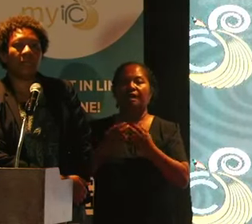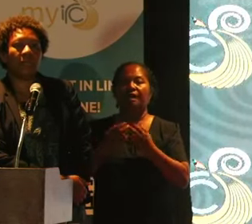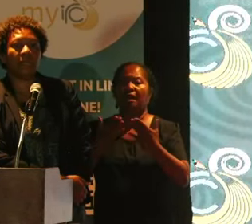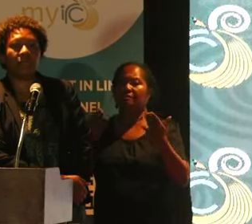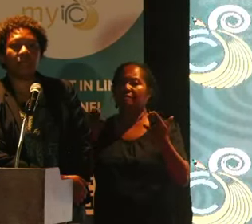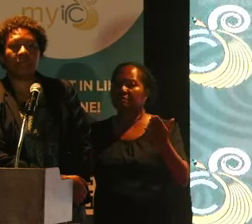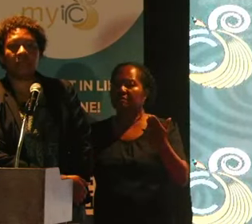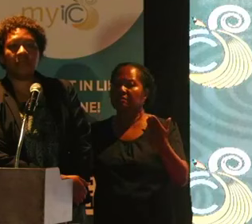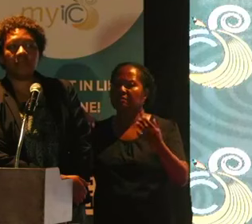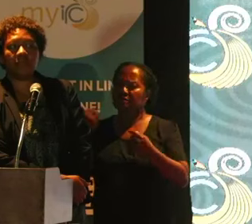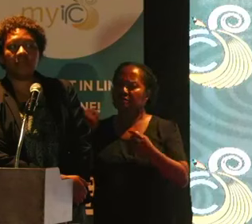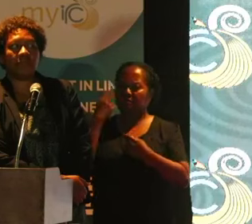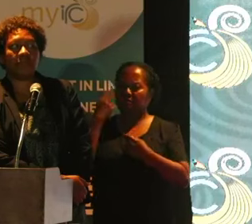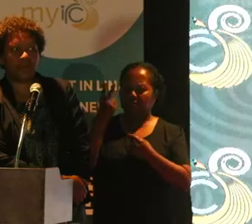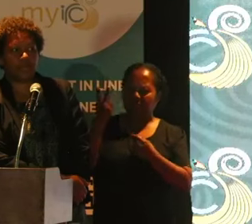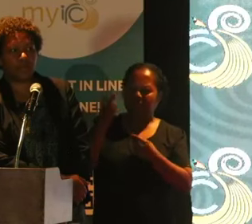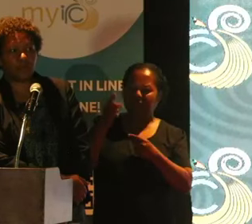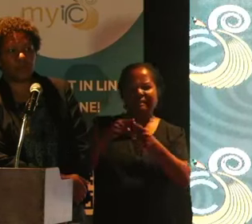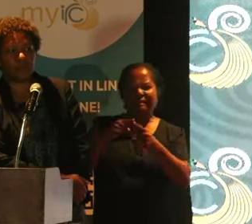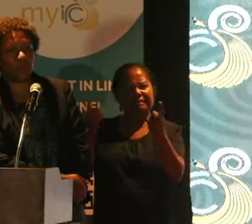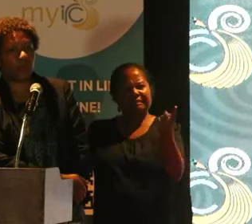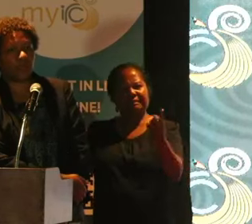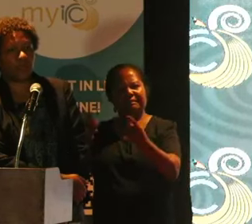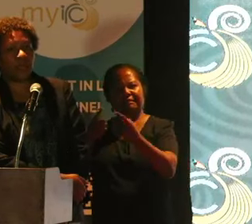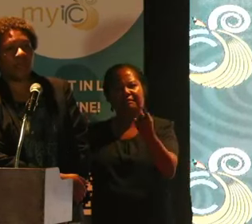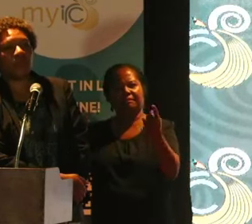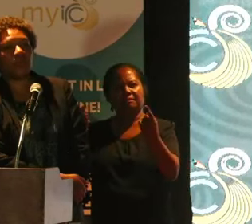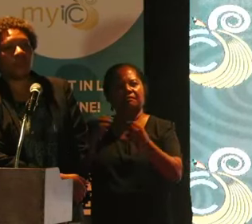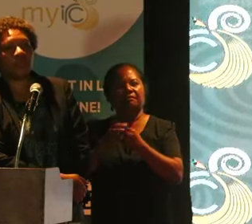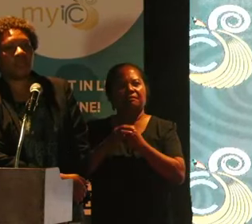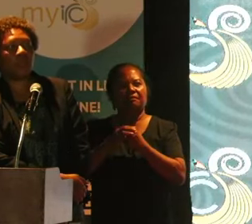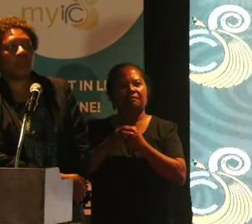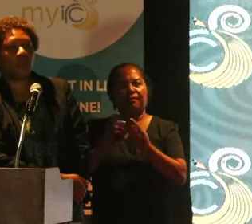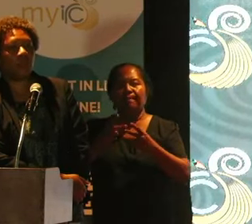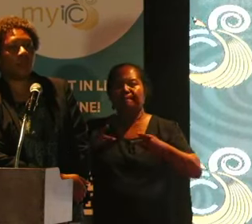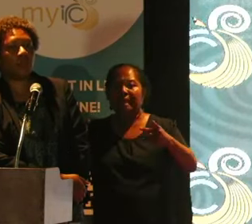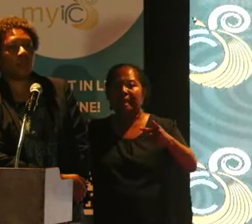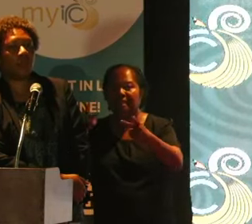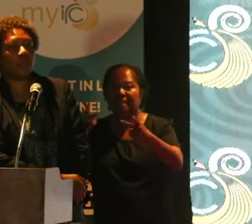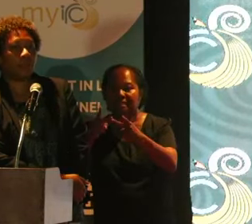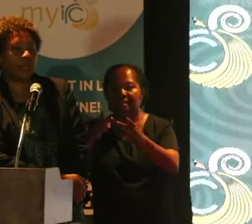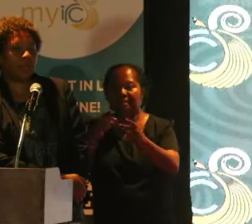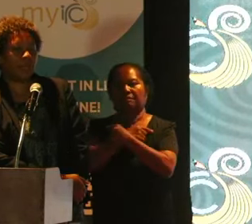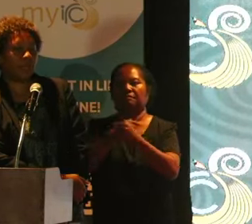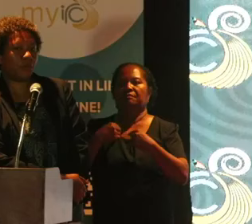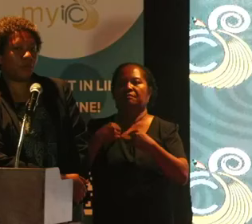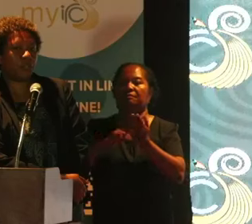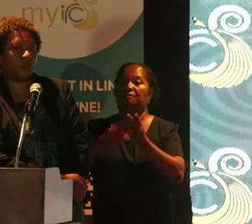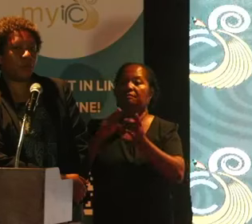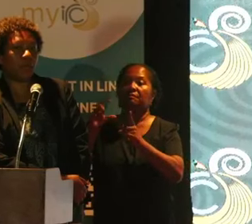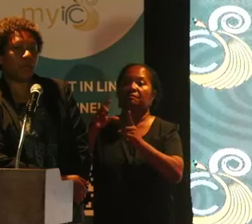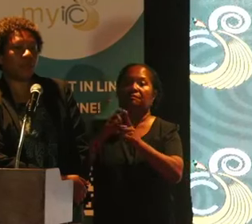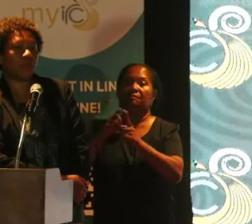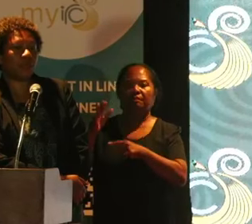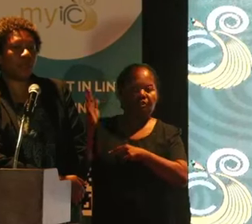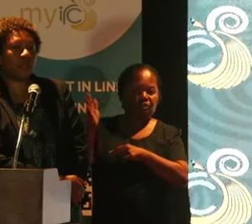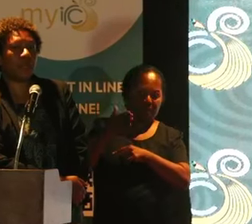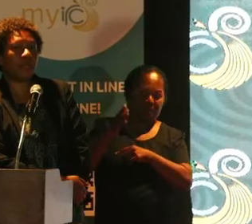However, it identified certain areas of vending only. So that's been worked through. I will have to check with